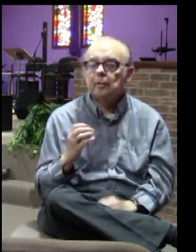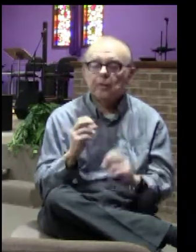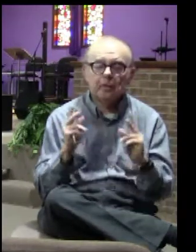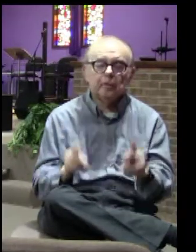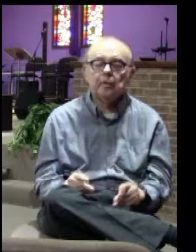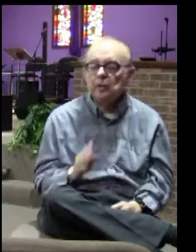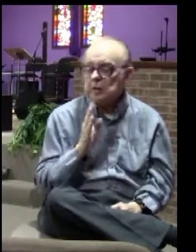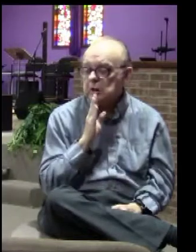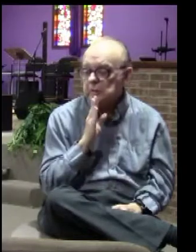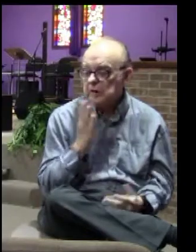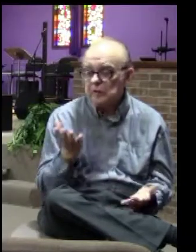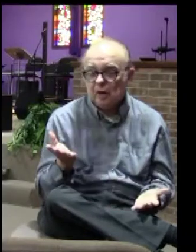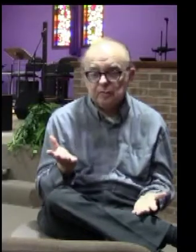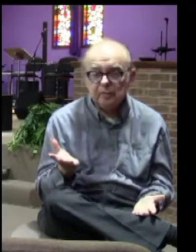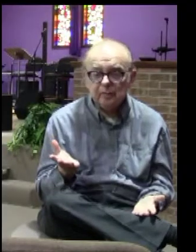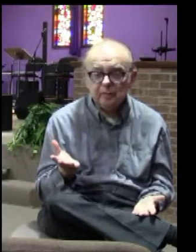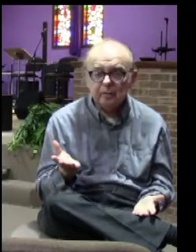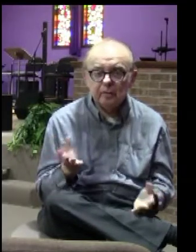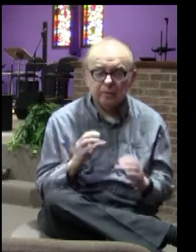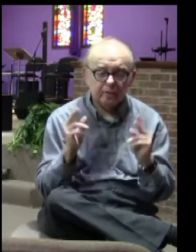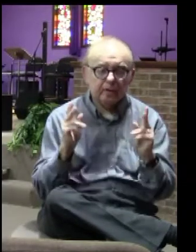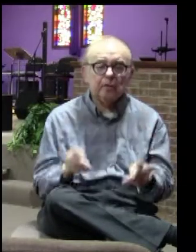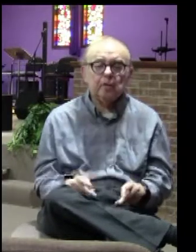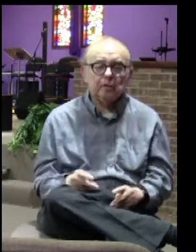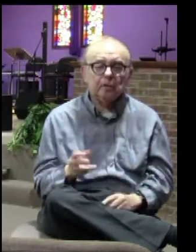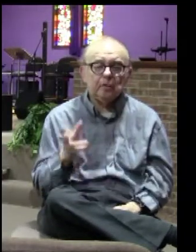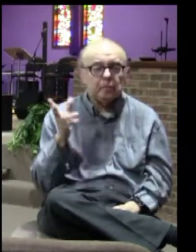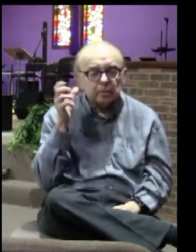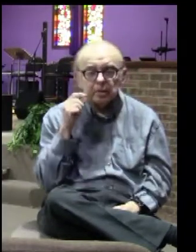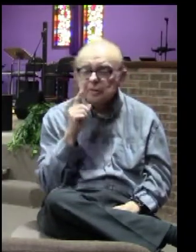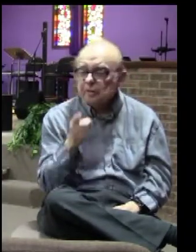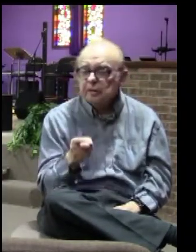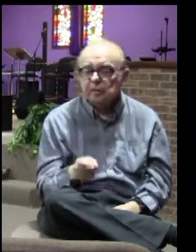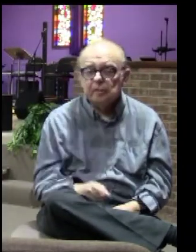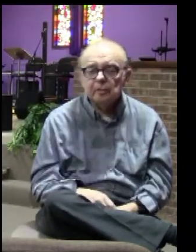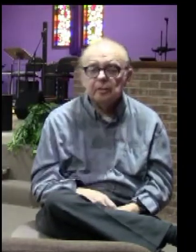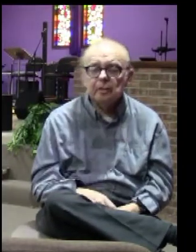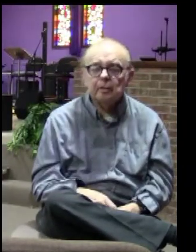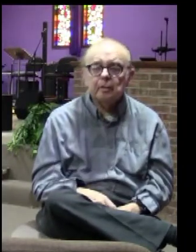Nobody to talk to, nobody to listen to you.